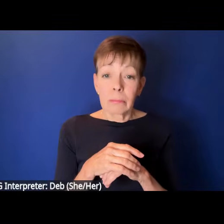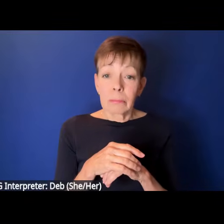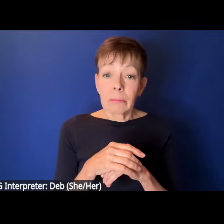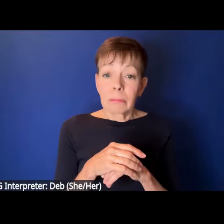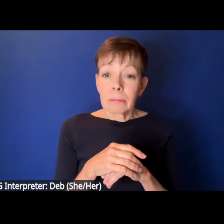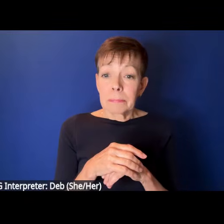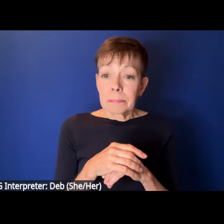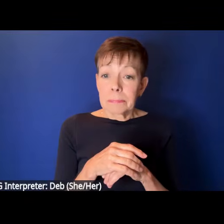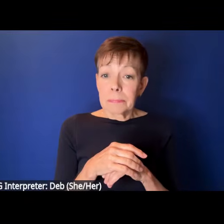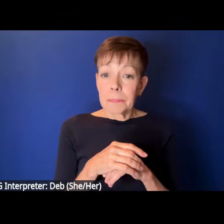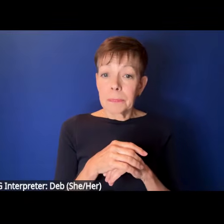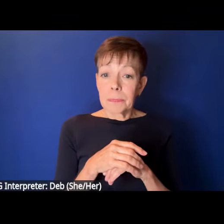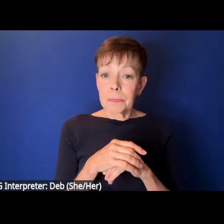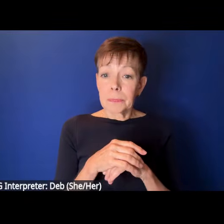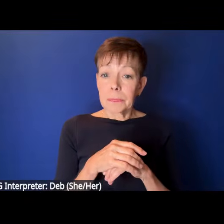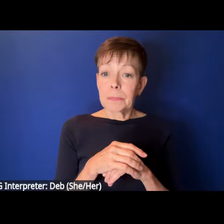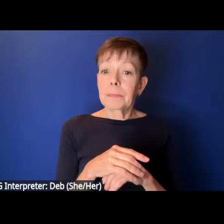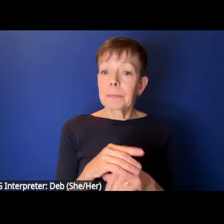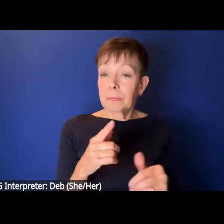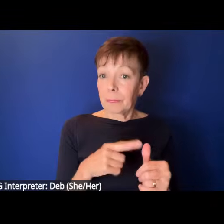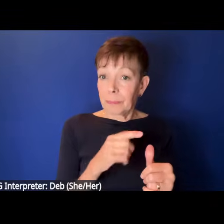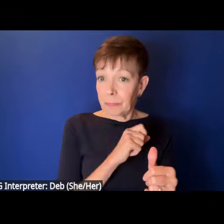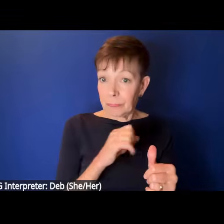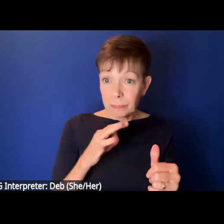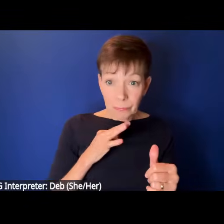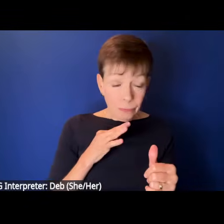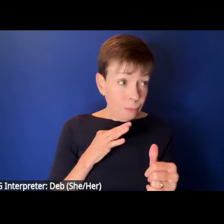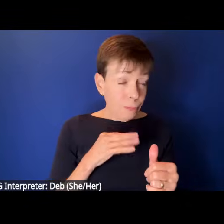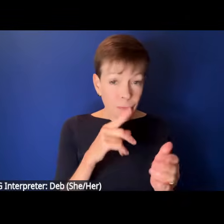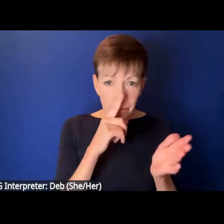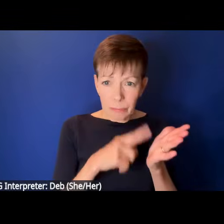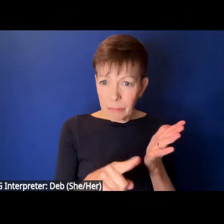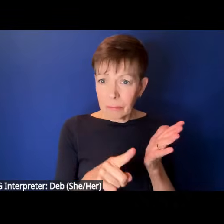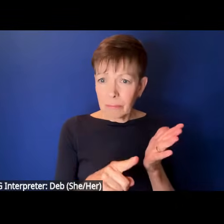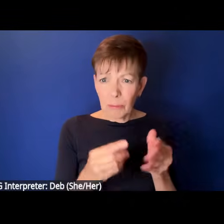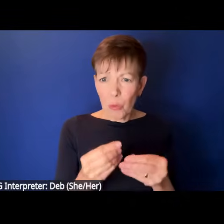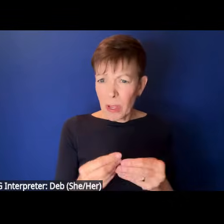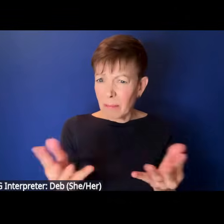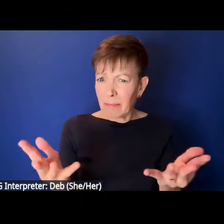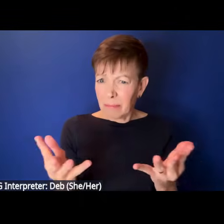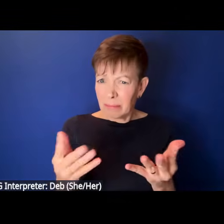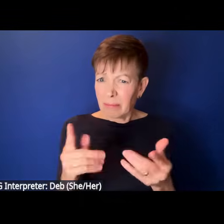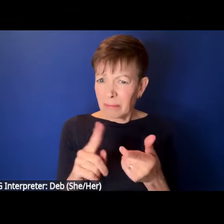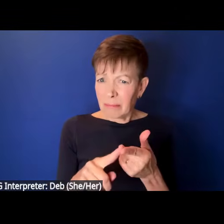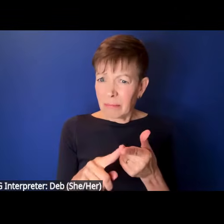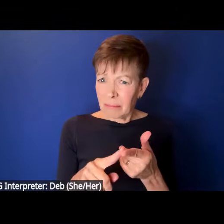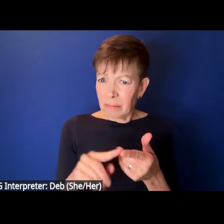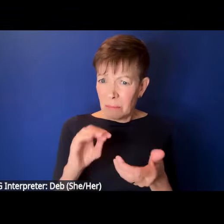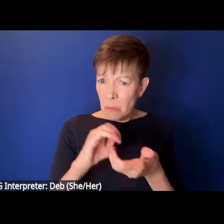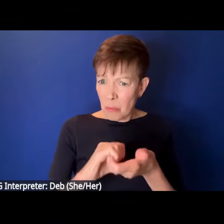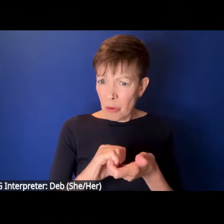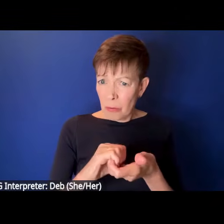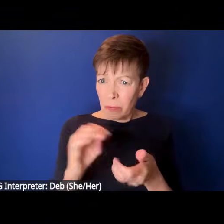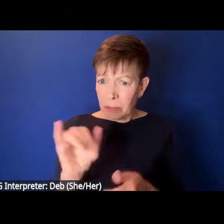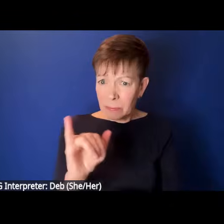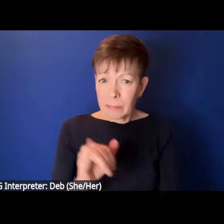Secretary Treasurer or the Associate Superintendent. I'm assuming that this can be also circulated to our partners as well.